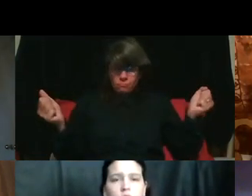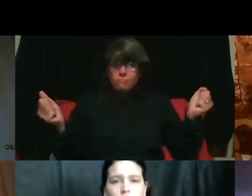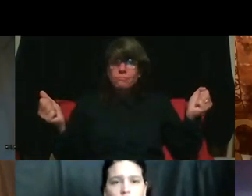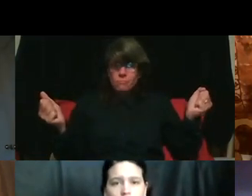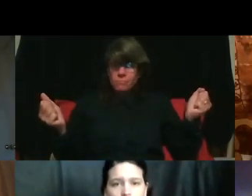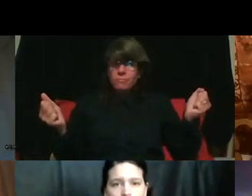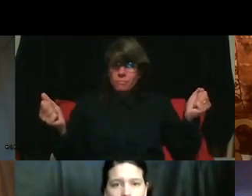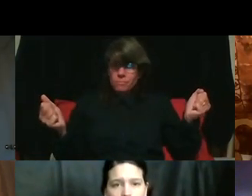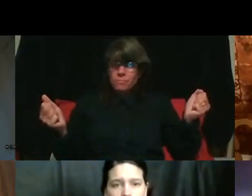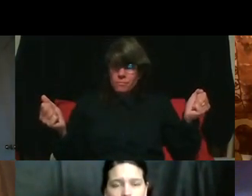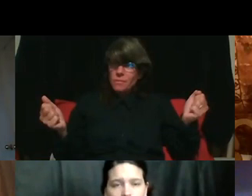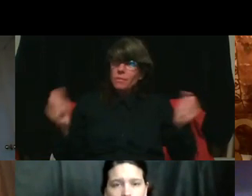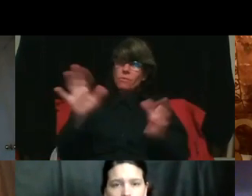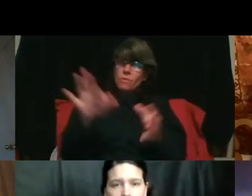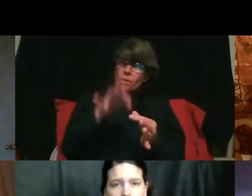to the spirit